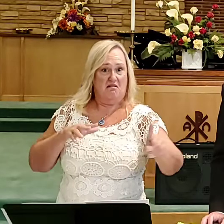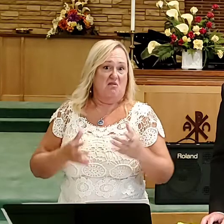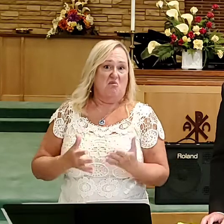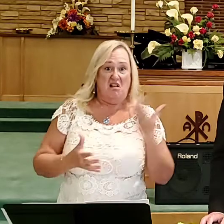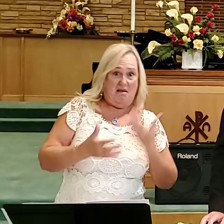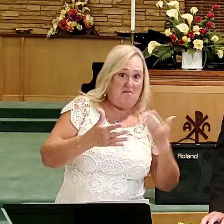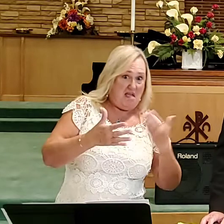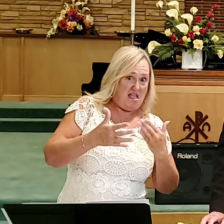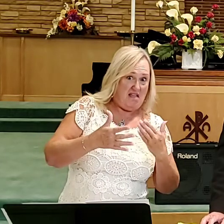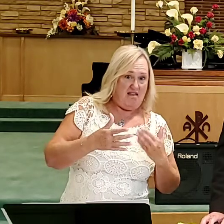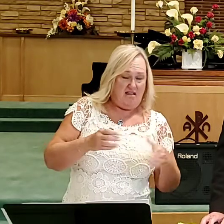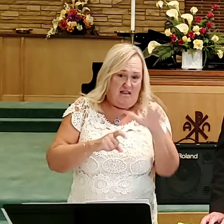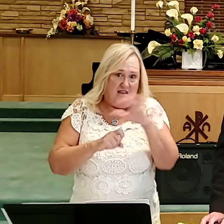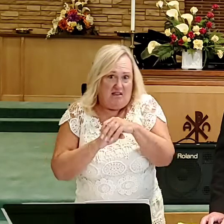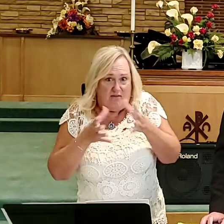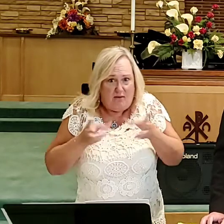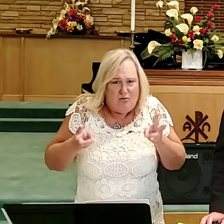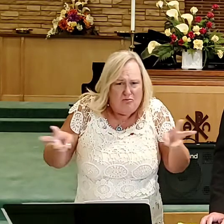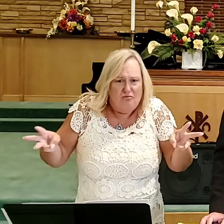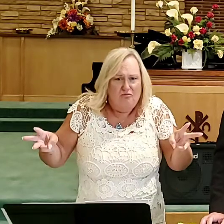back and cover loose.